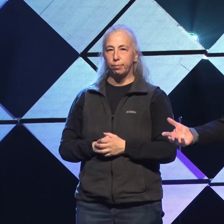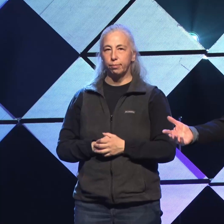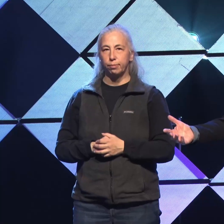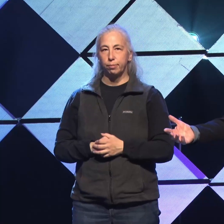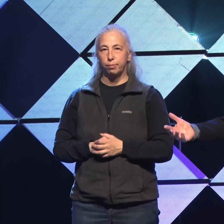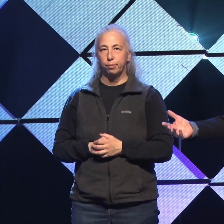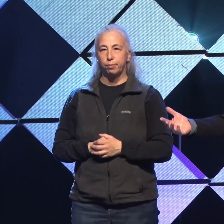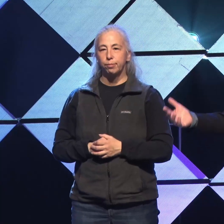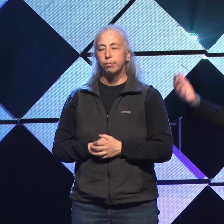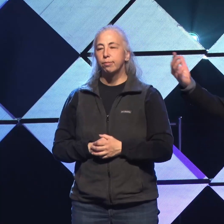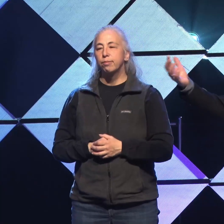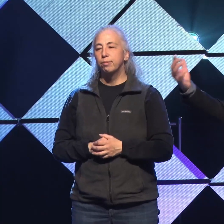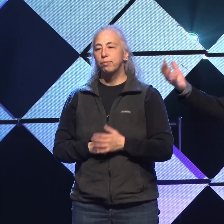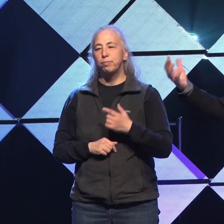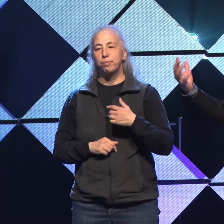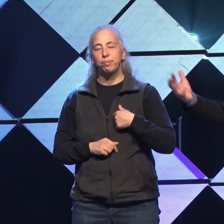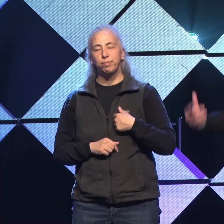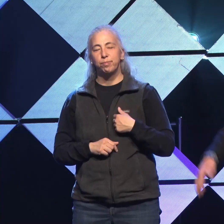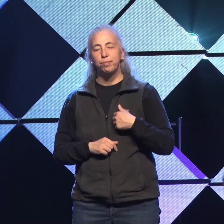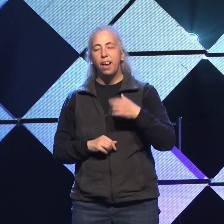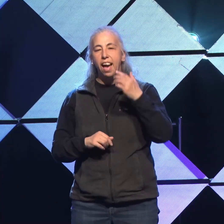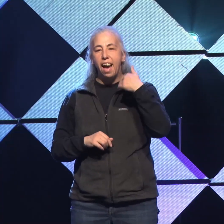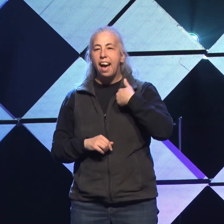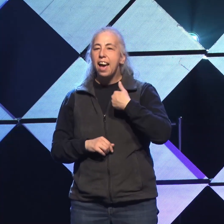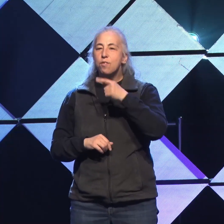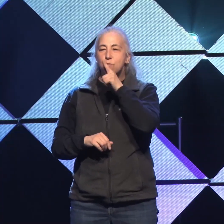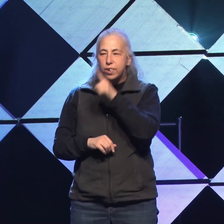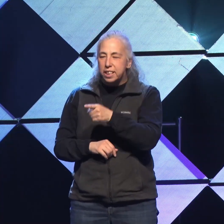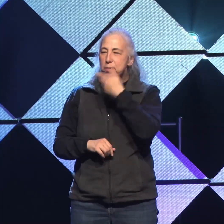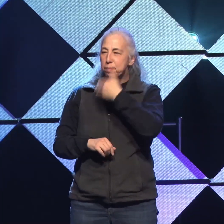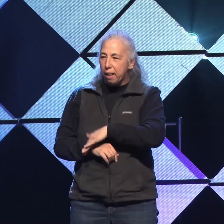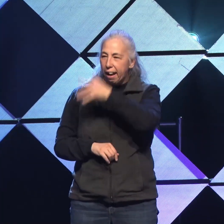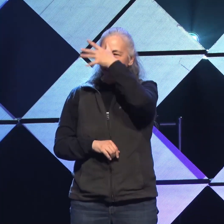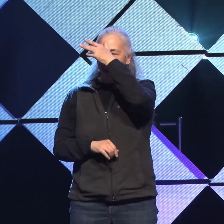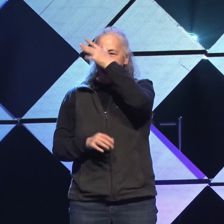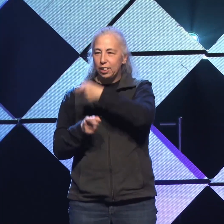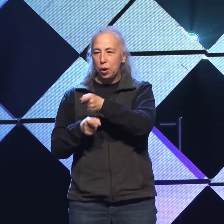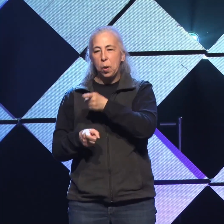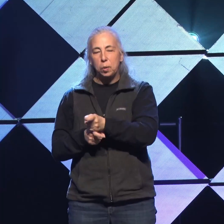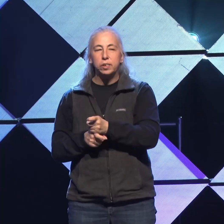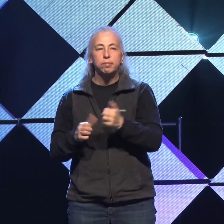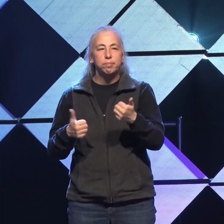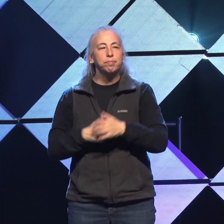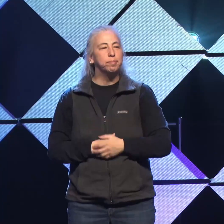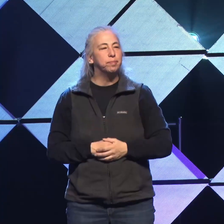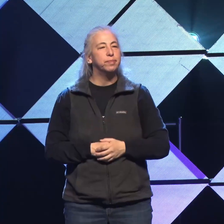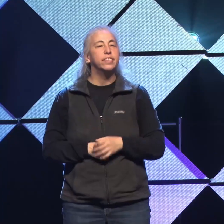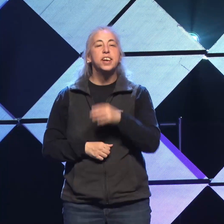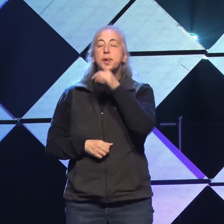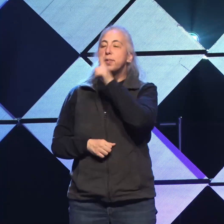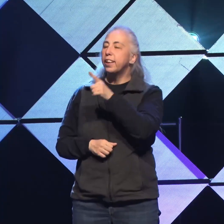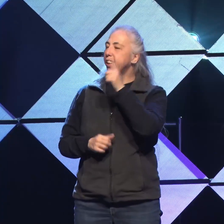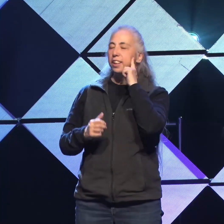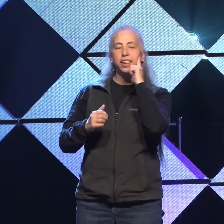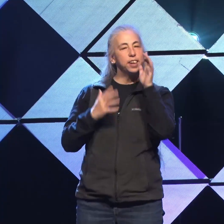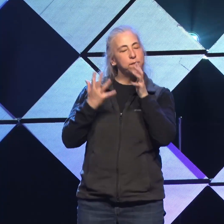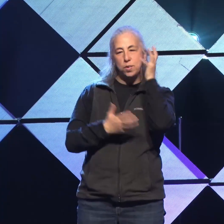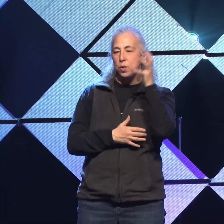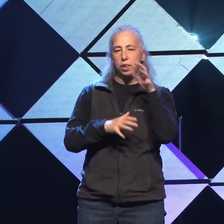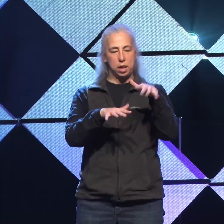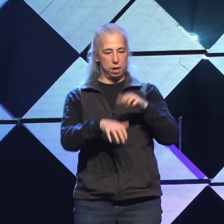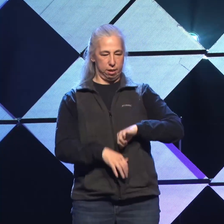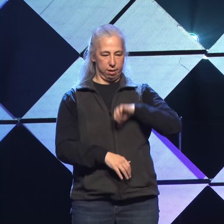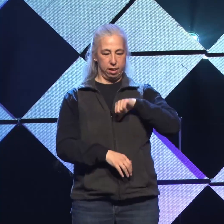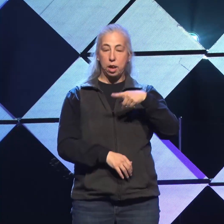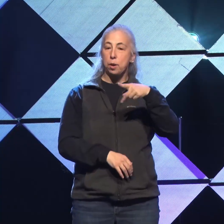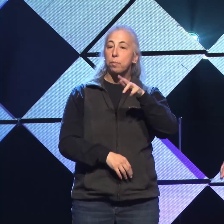See, I'm a dad. I'm a grandfather. I can tell these kind of jokes. I've earned it. That's right. But don't confuse this pride we're going to